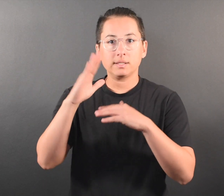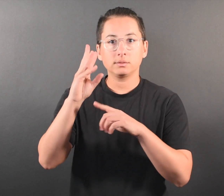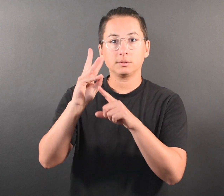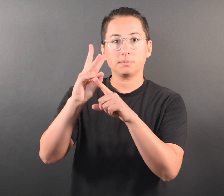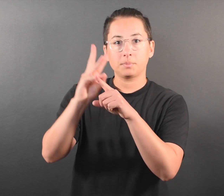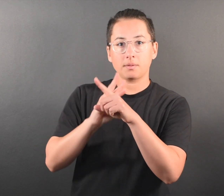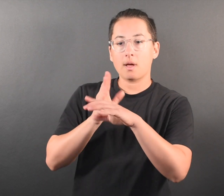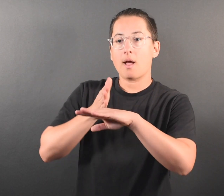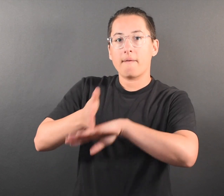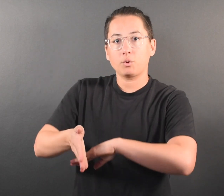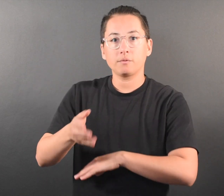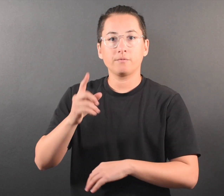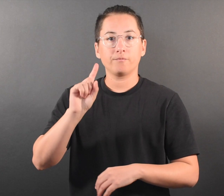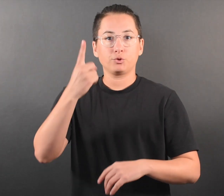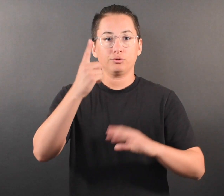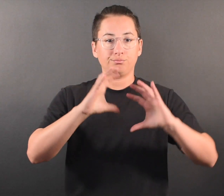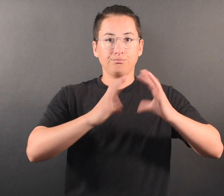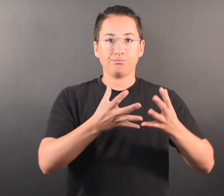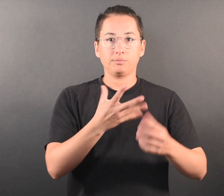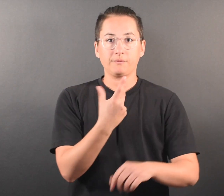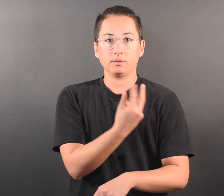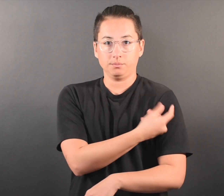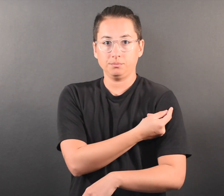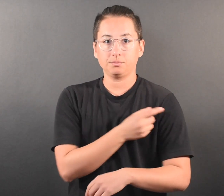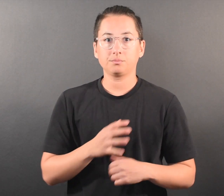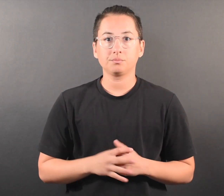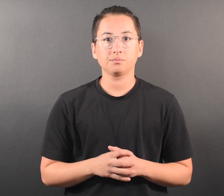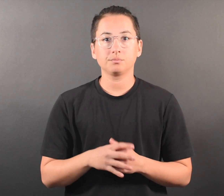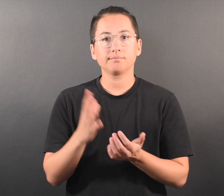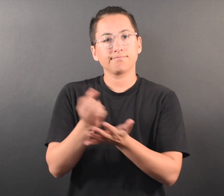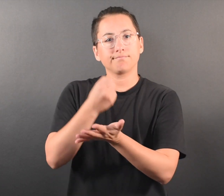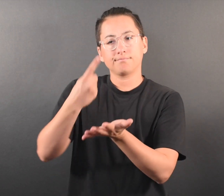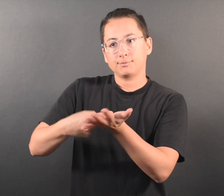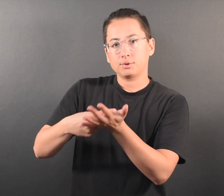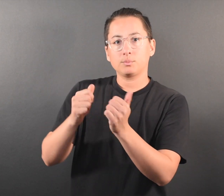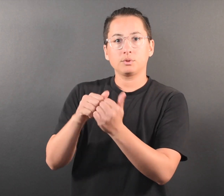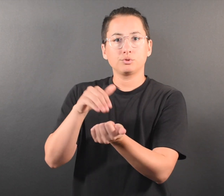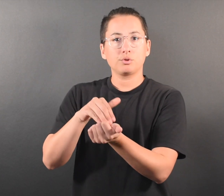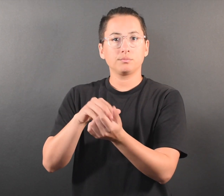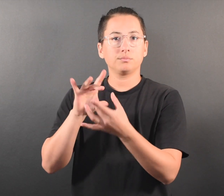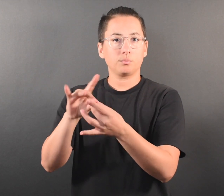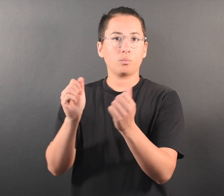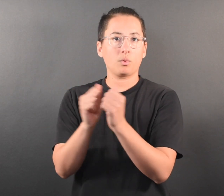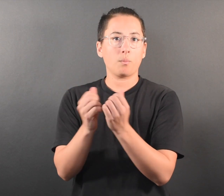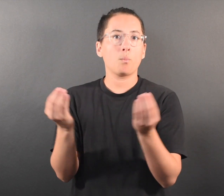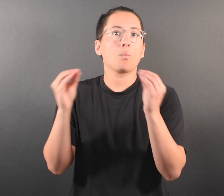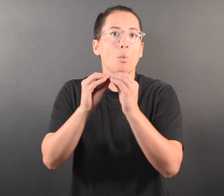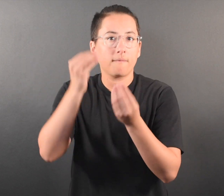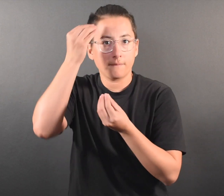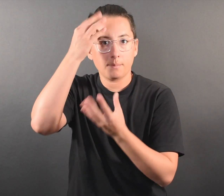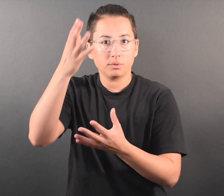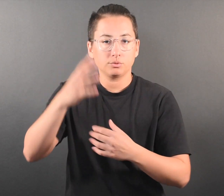booster dose would be given at least 6 months after the primary series. Talk to your healthcare provider for more information.